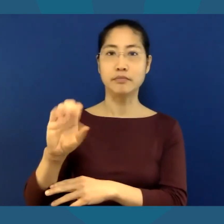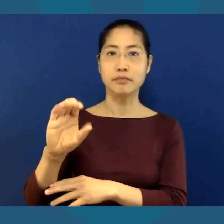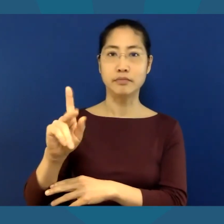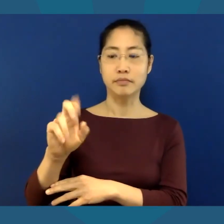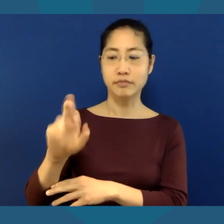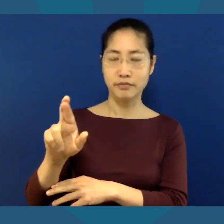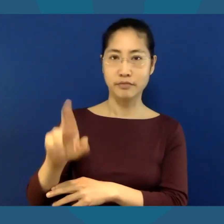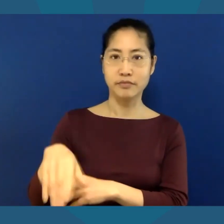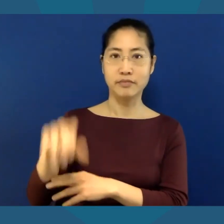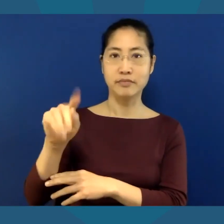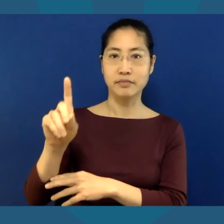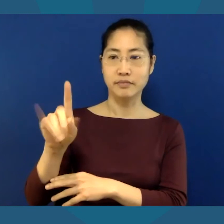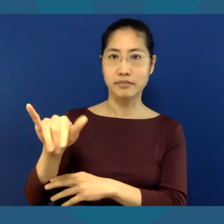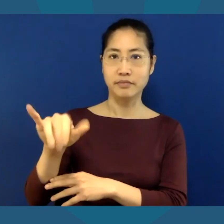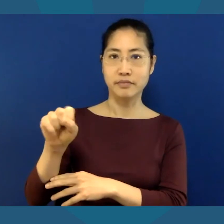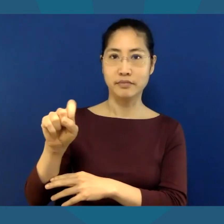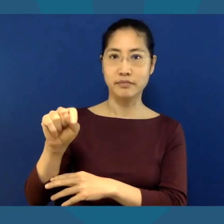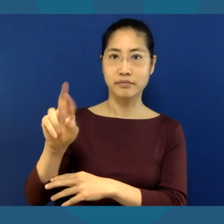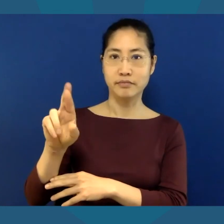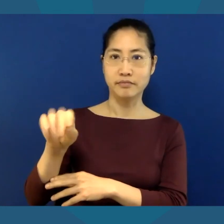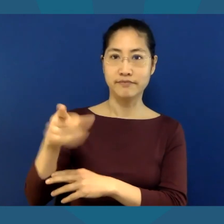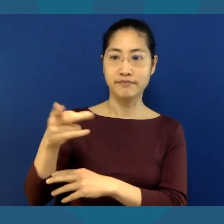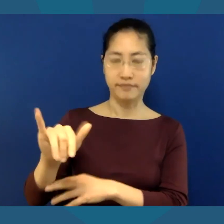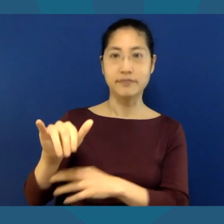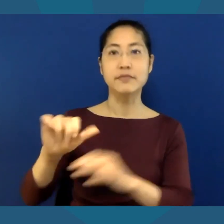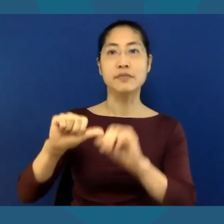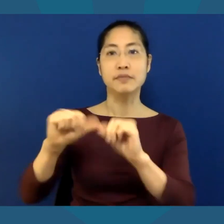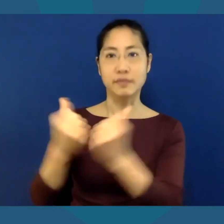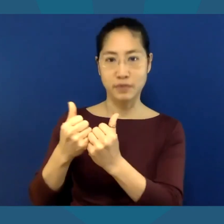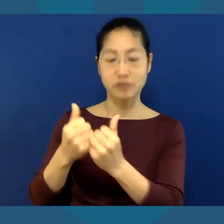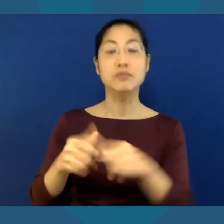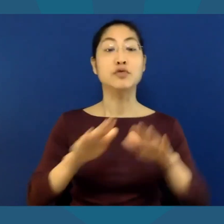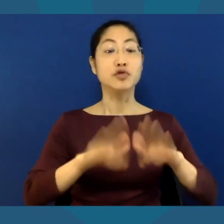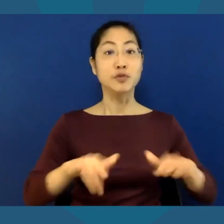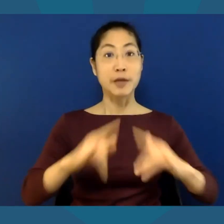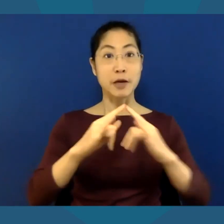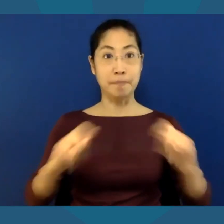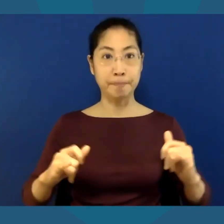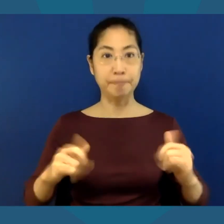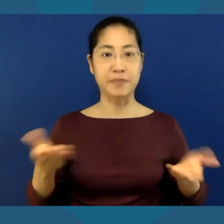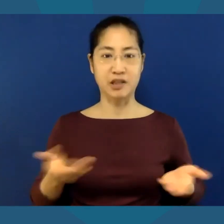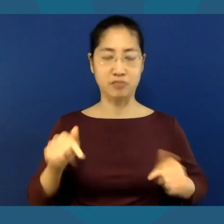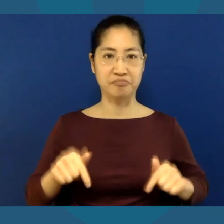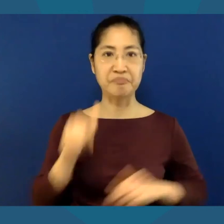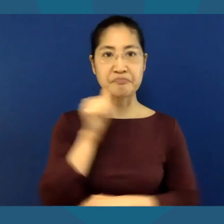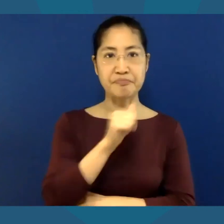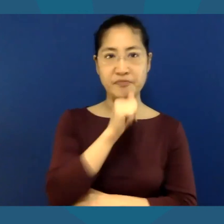the Muscular Dystrophy Association children's camps in Arizona.